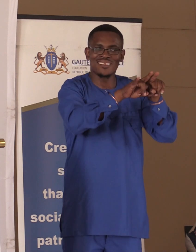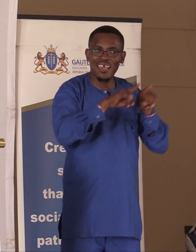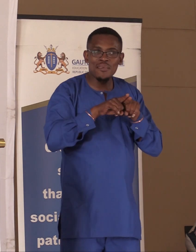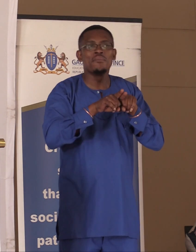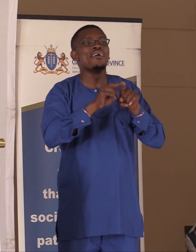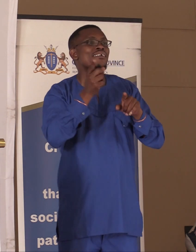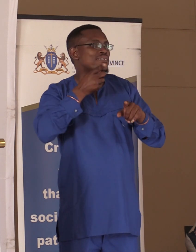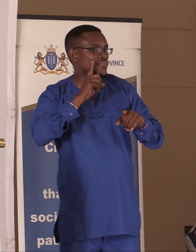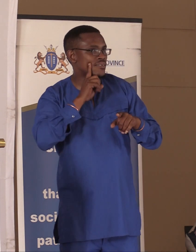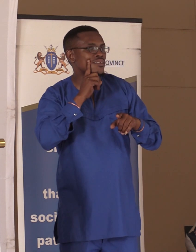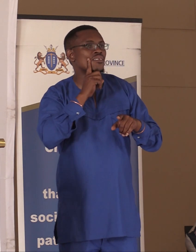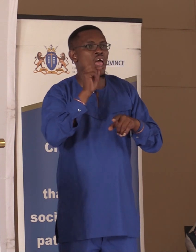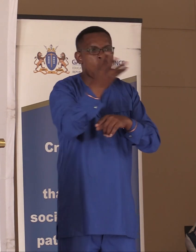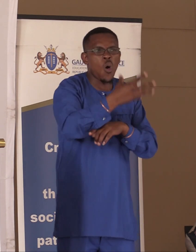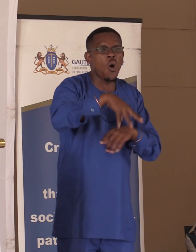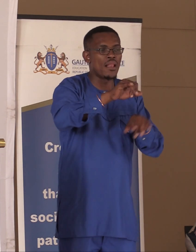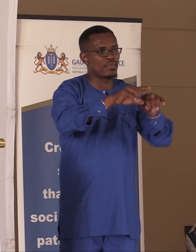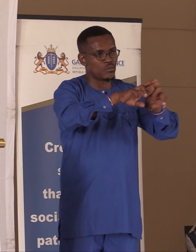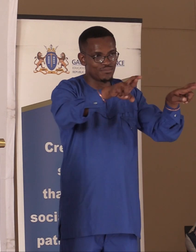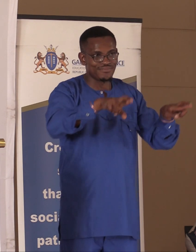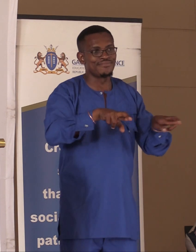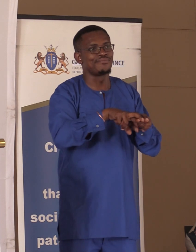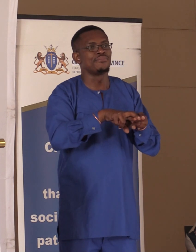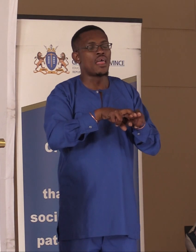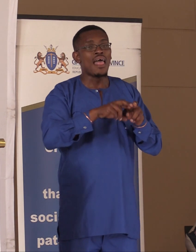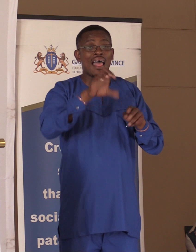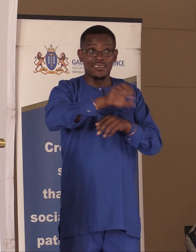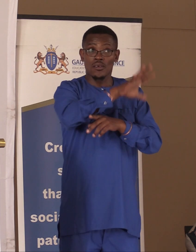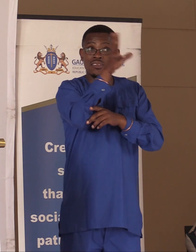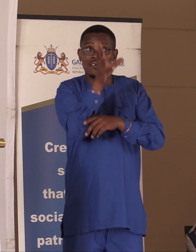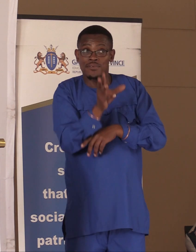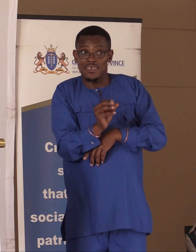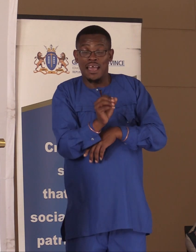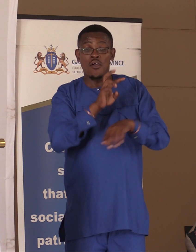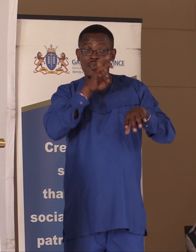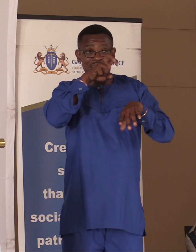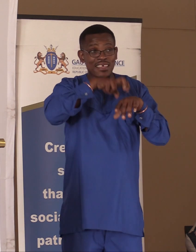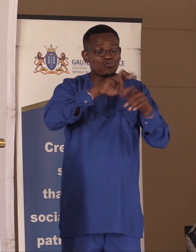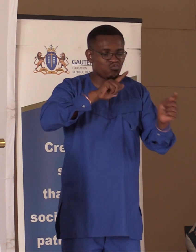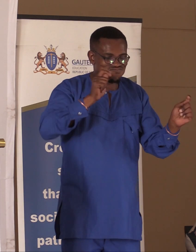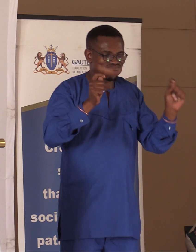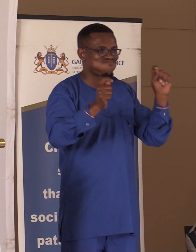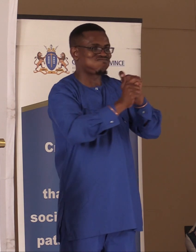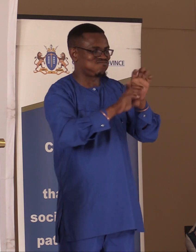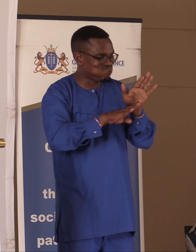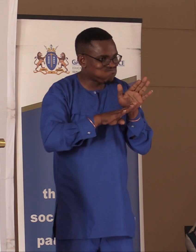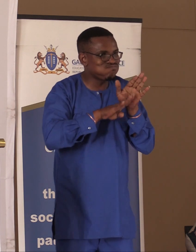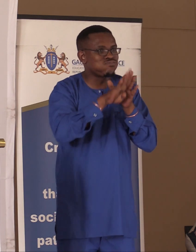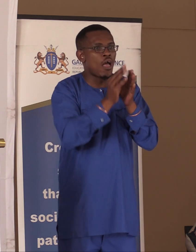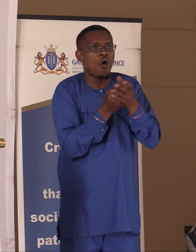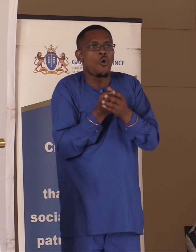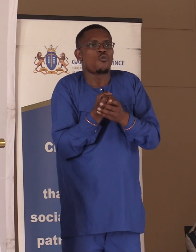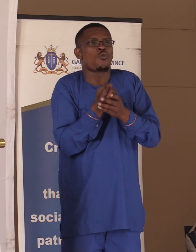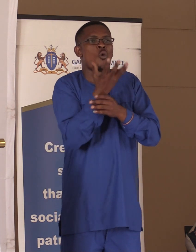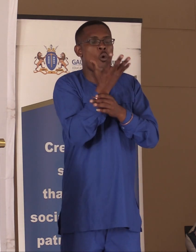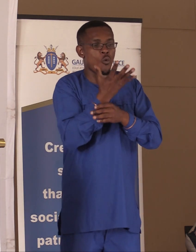in the room, this country needs innovation, needs creative solutions, needs us